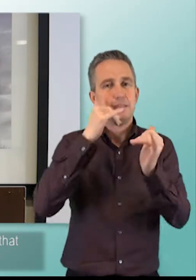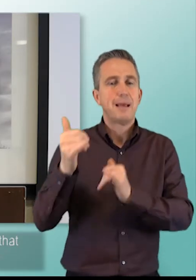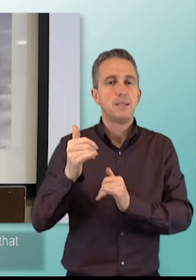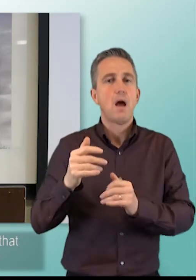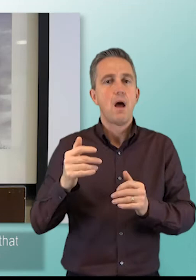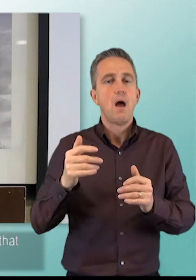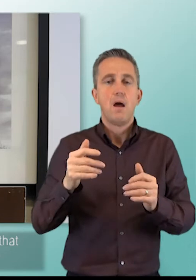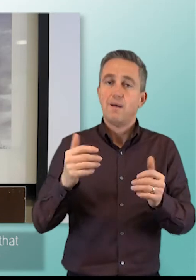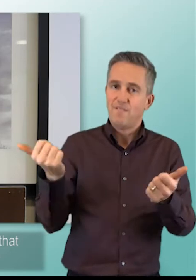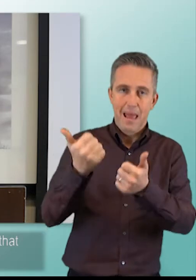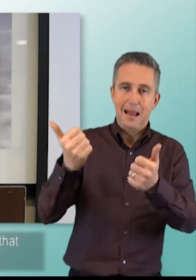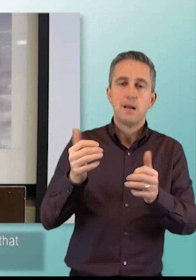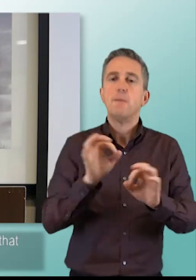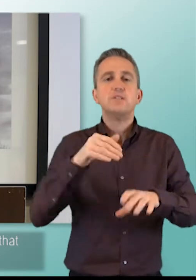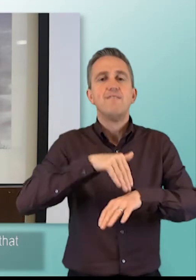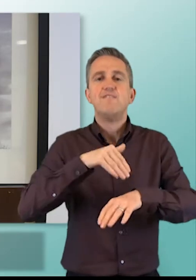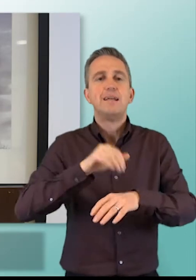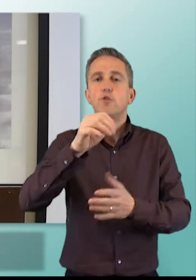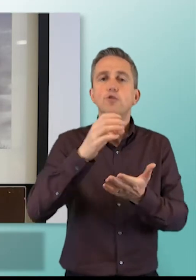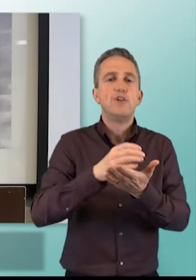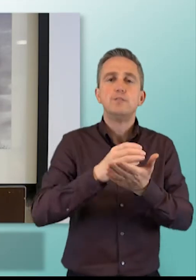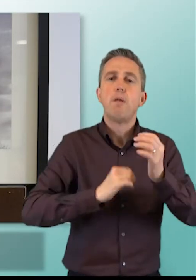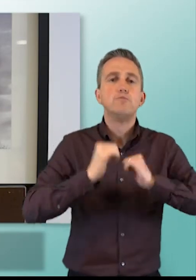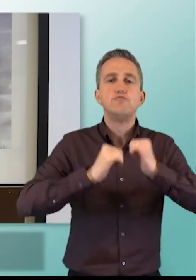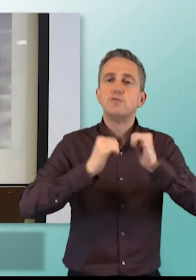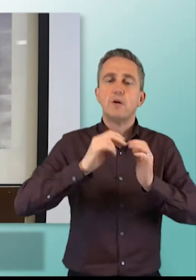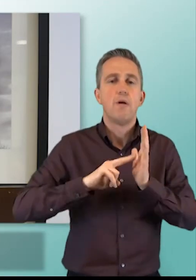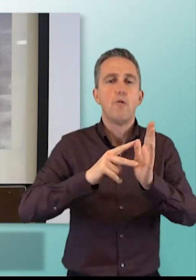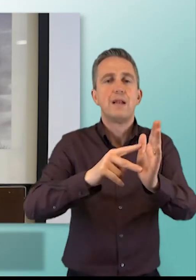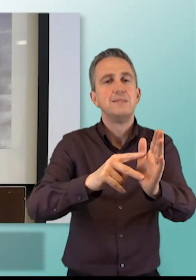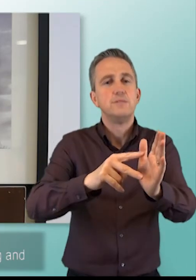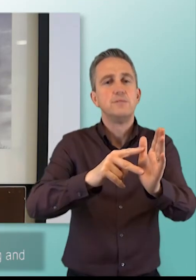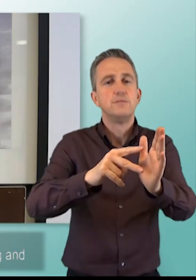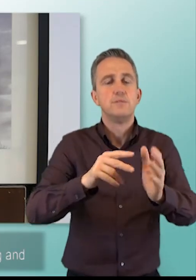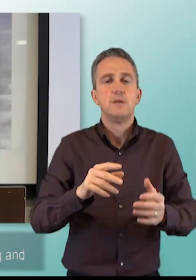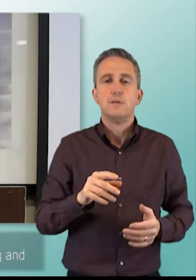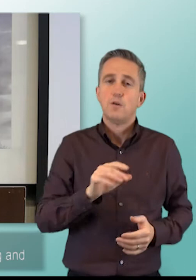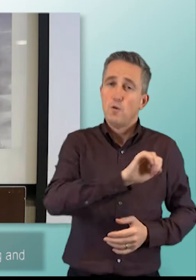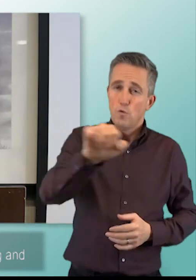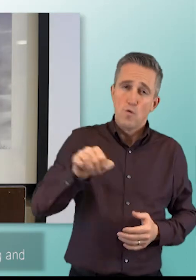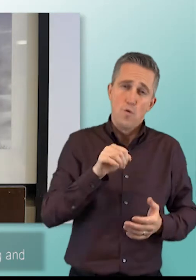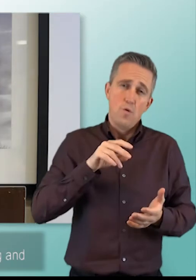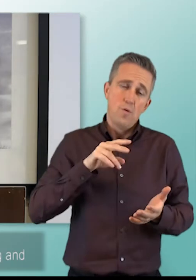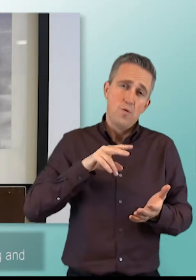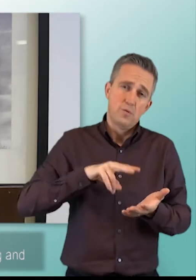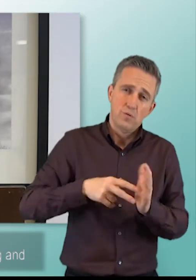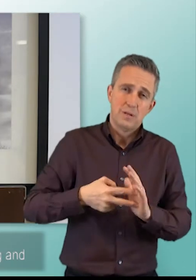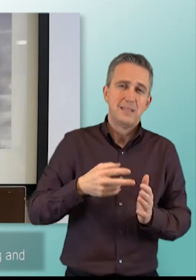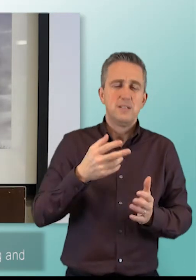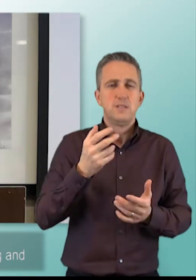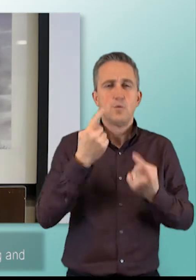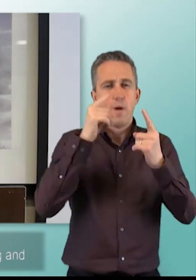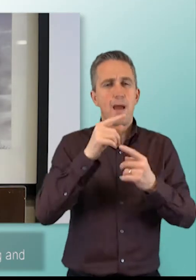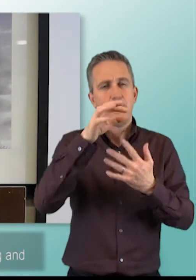things that would threaten the fabric of your organisation, would not be things that were highly risky. So, again, your organisation will have a good understanding of the risks